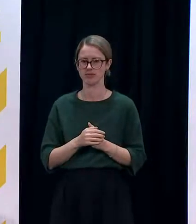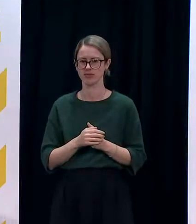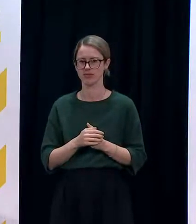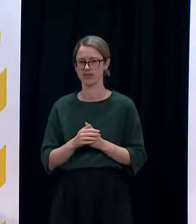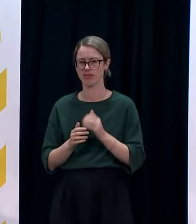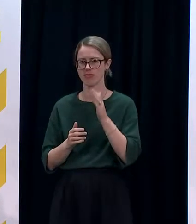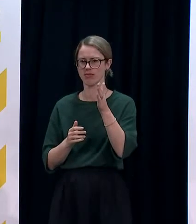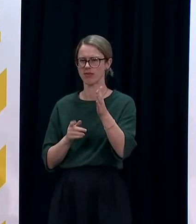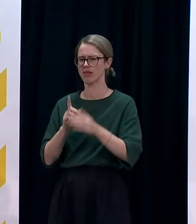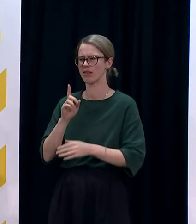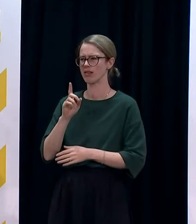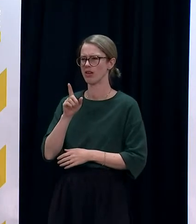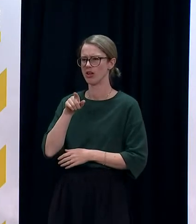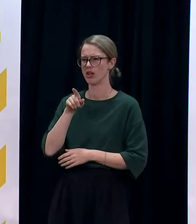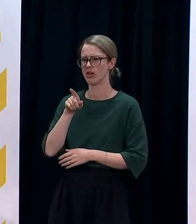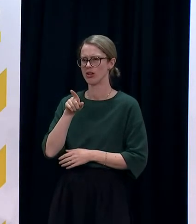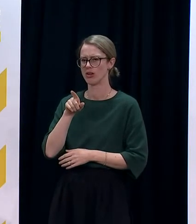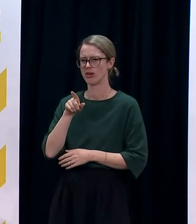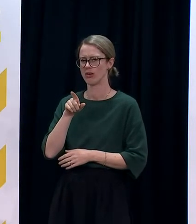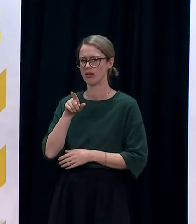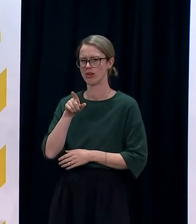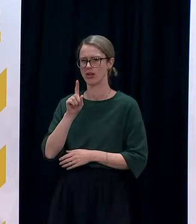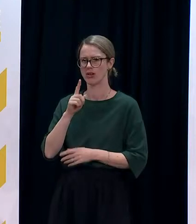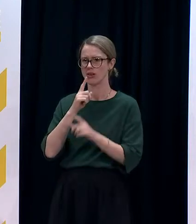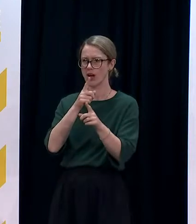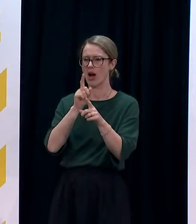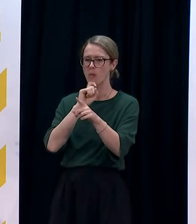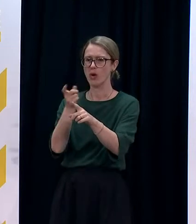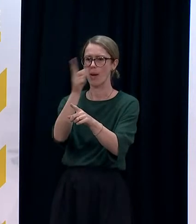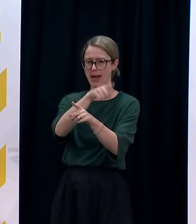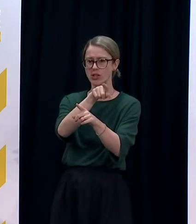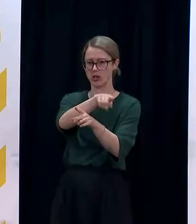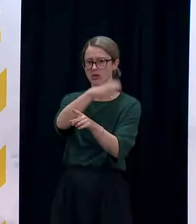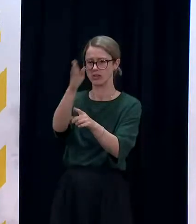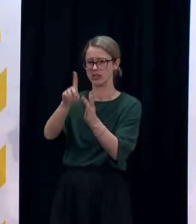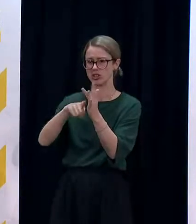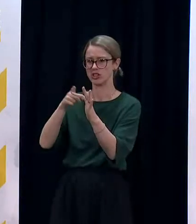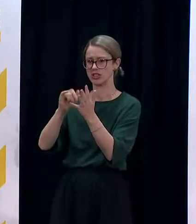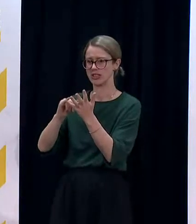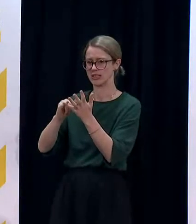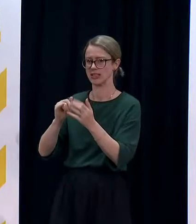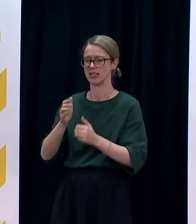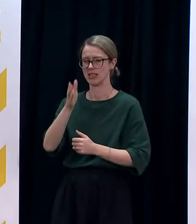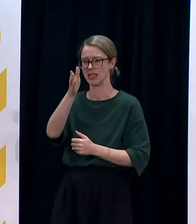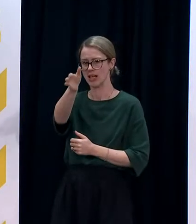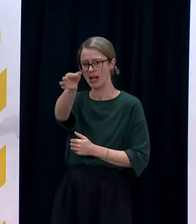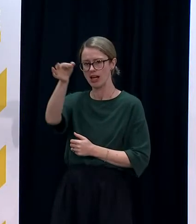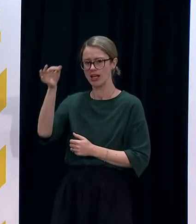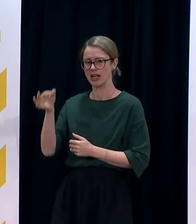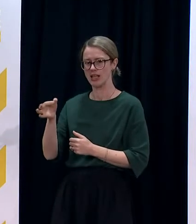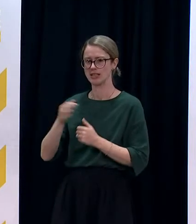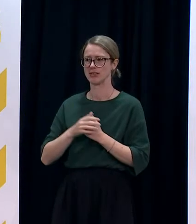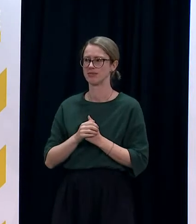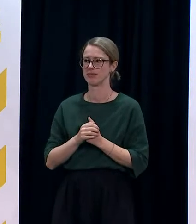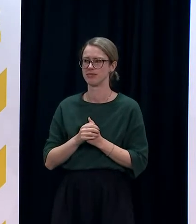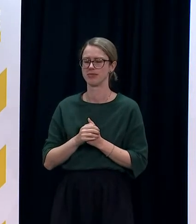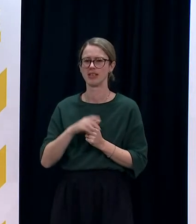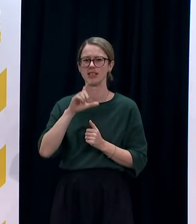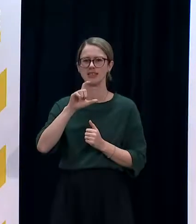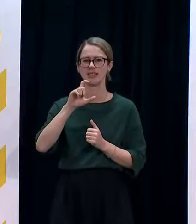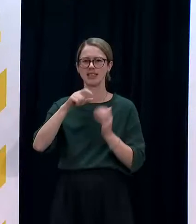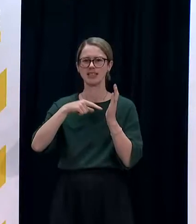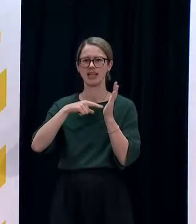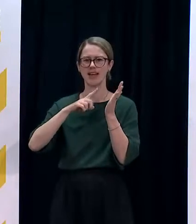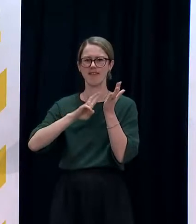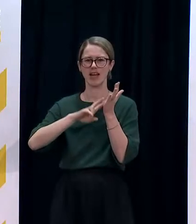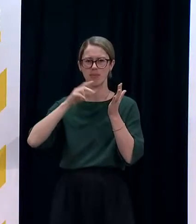comparison, you would tell the community... Sorry, Jenna, I said I'll come to Jess. I will come back to you, Jess. I was just going to ask about the CCTV